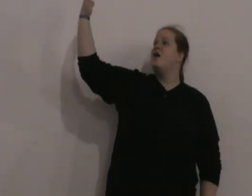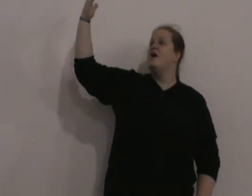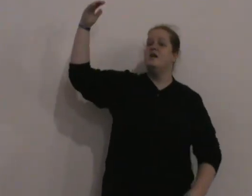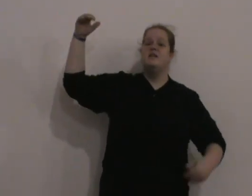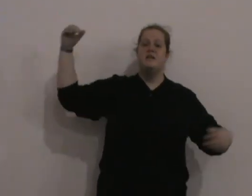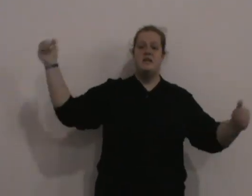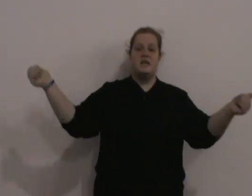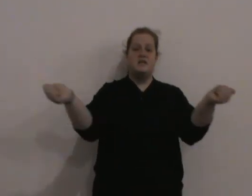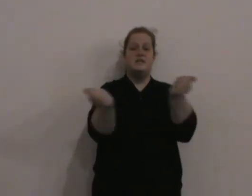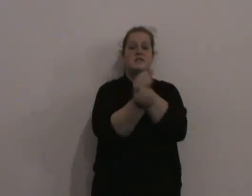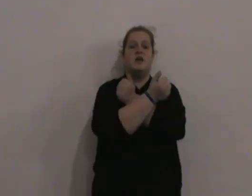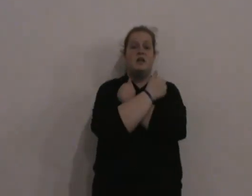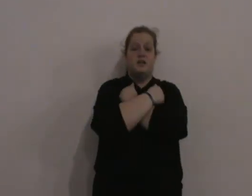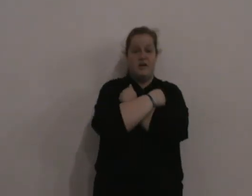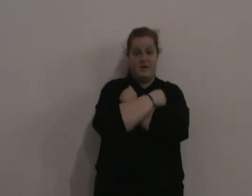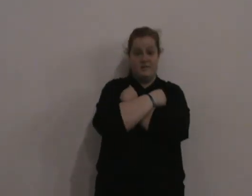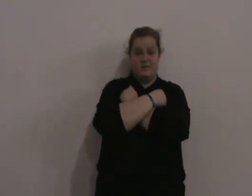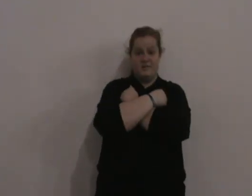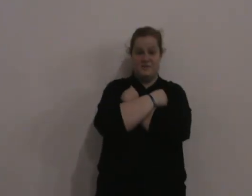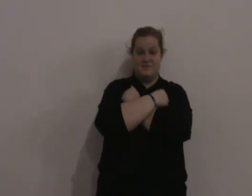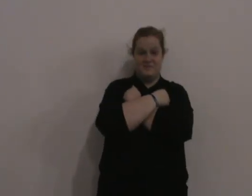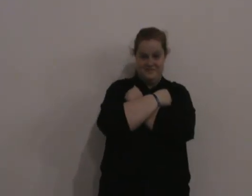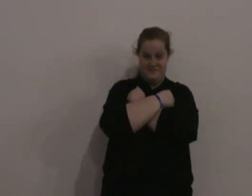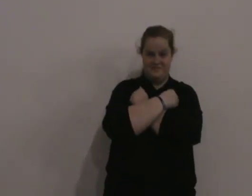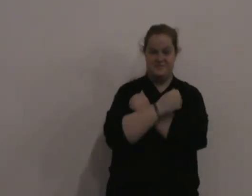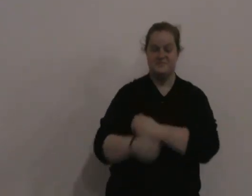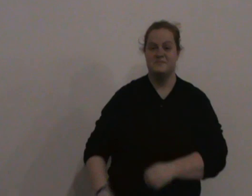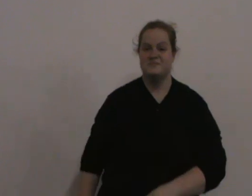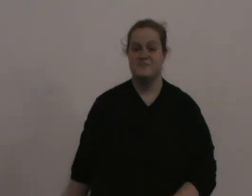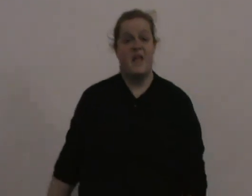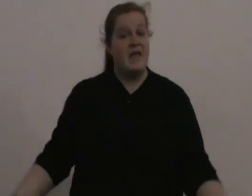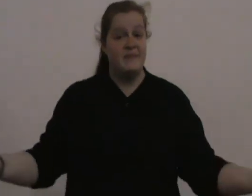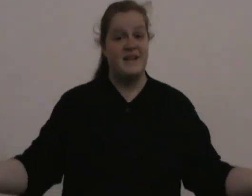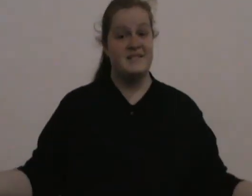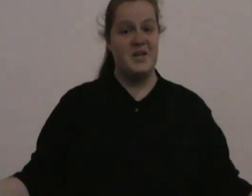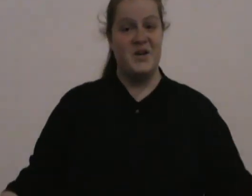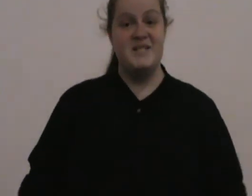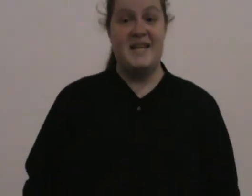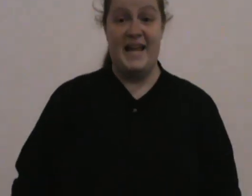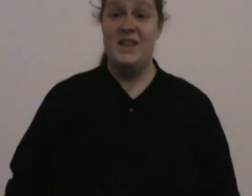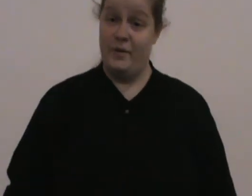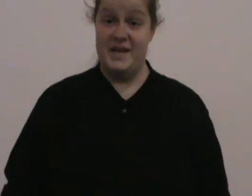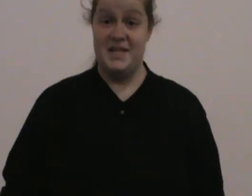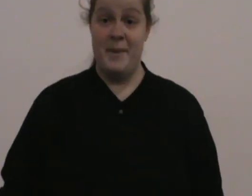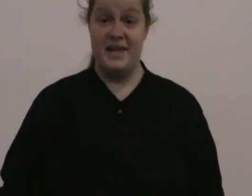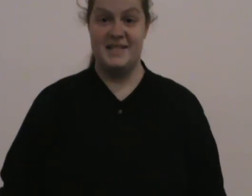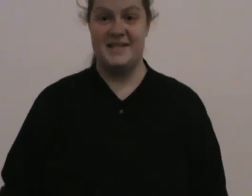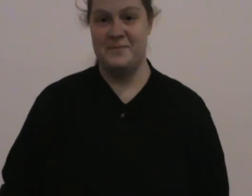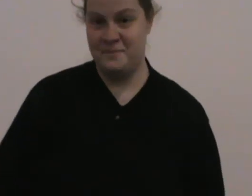God is love. And that's how you're going to sign the greatest commands.